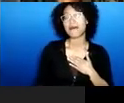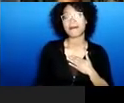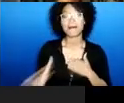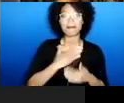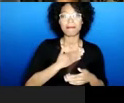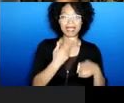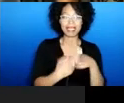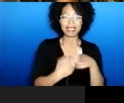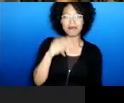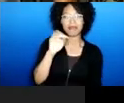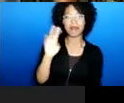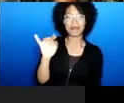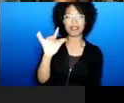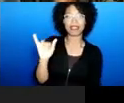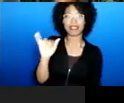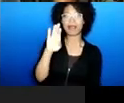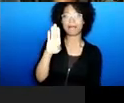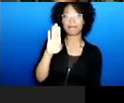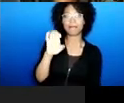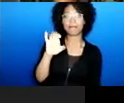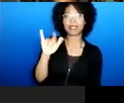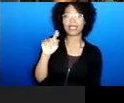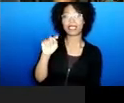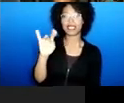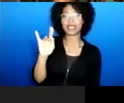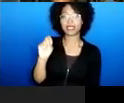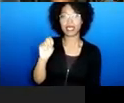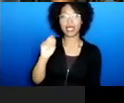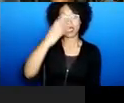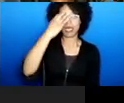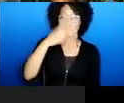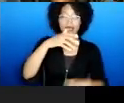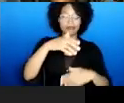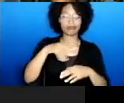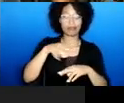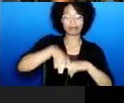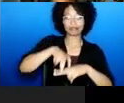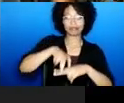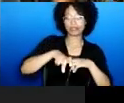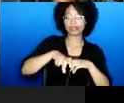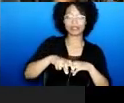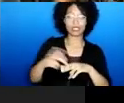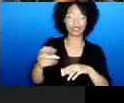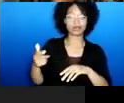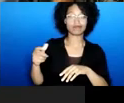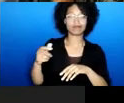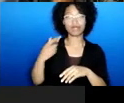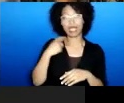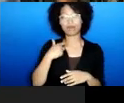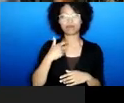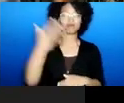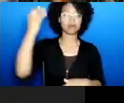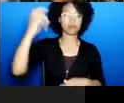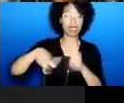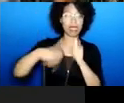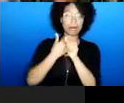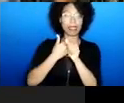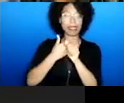I am sitting in front of a bookshelf right now. I'm a white woman with curly hair and some hoop earrings